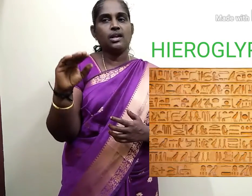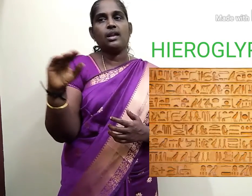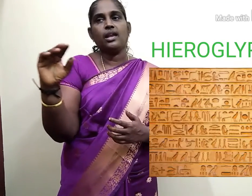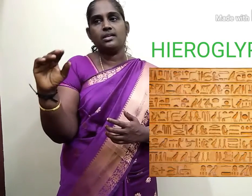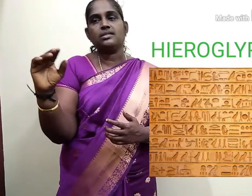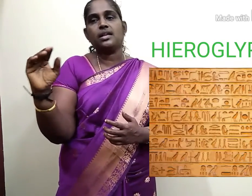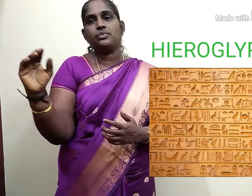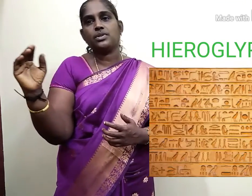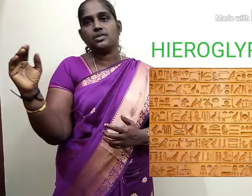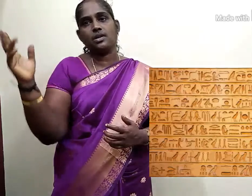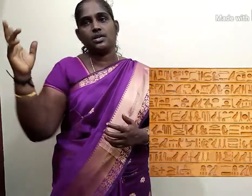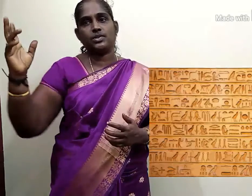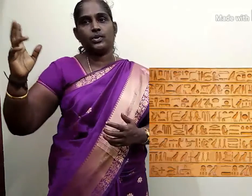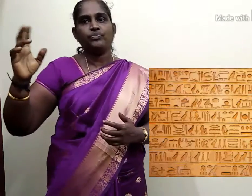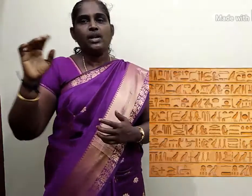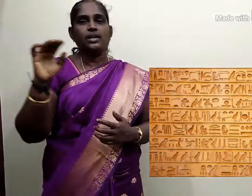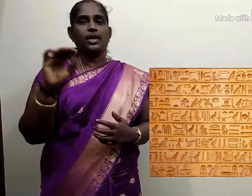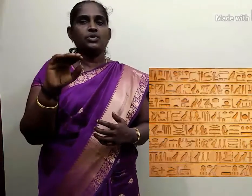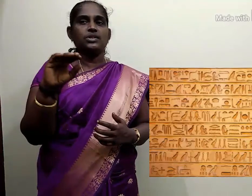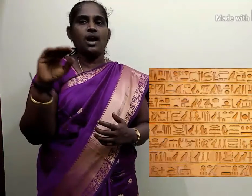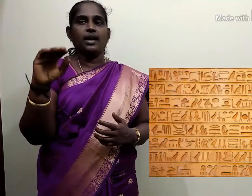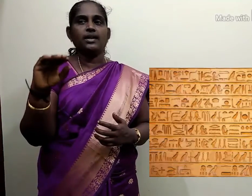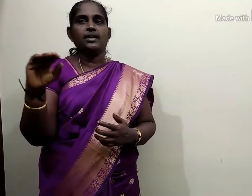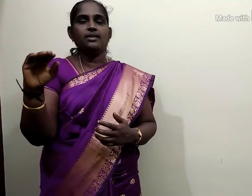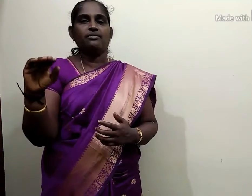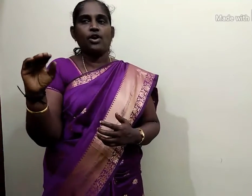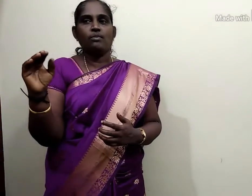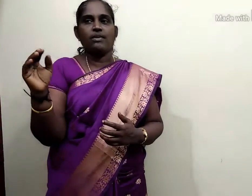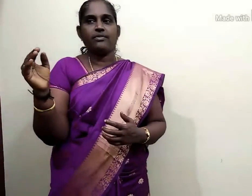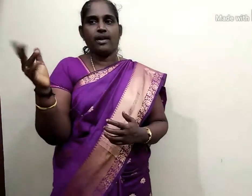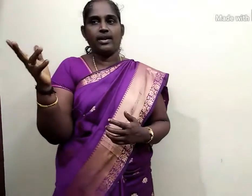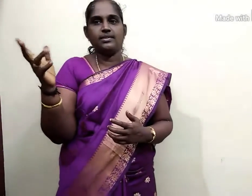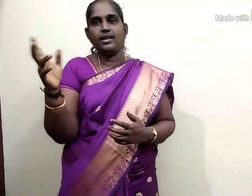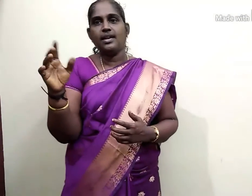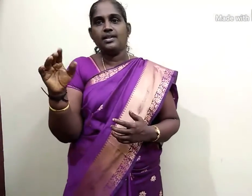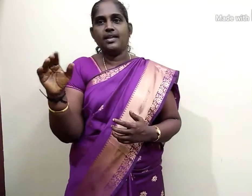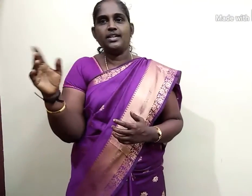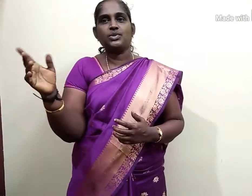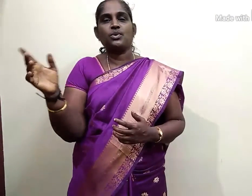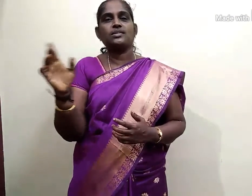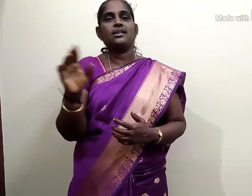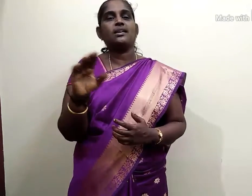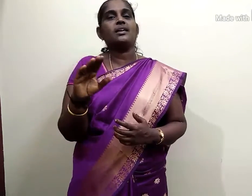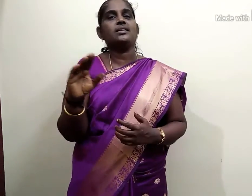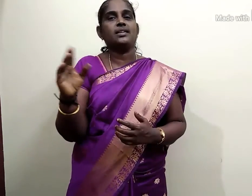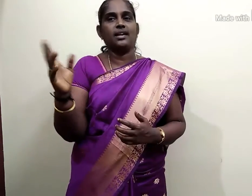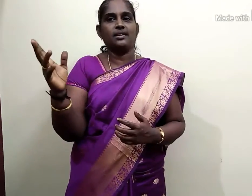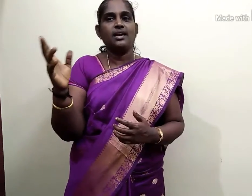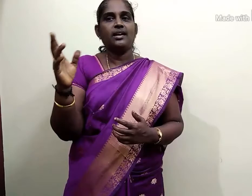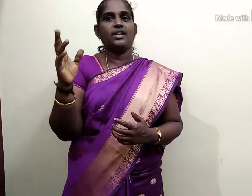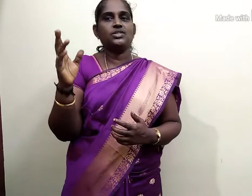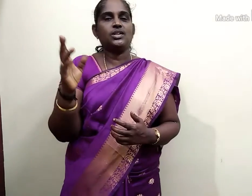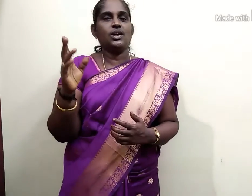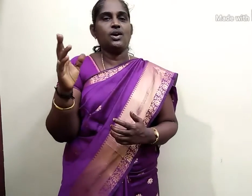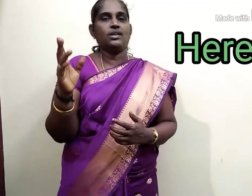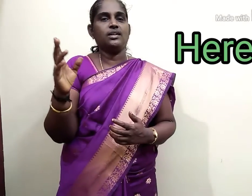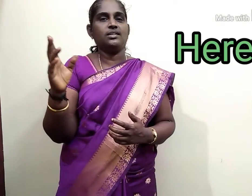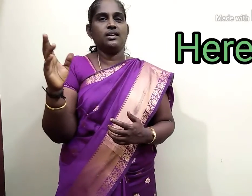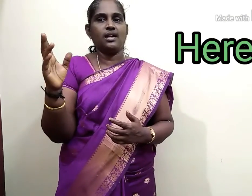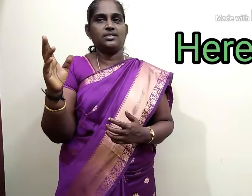in inscriptions also. They used another form of writing that is known as a heretic.